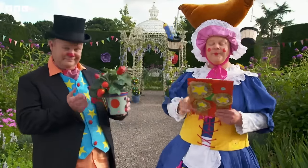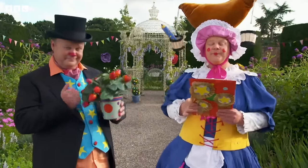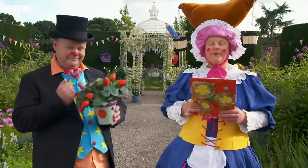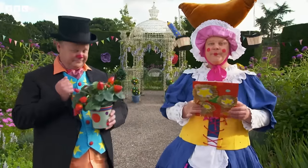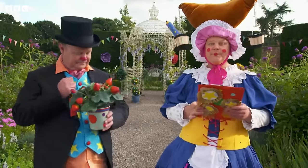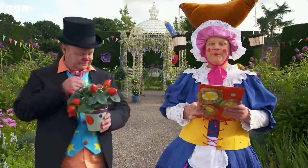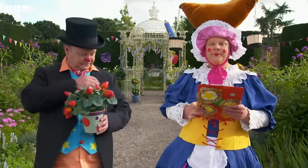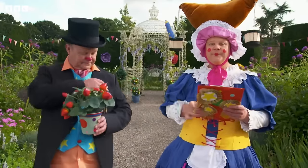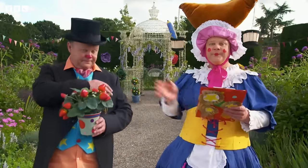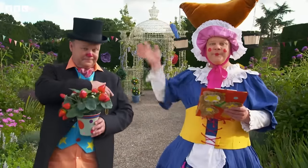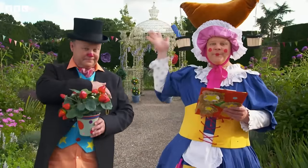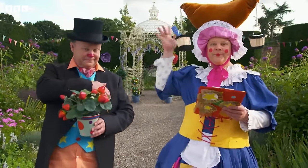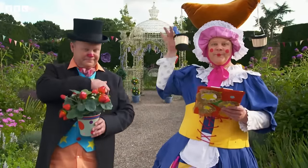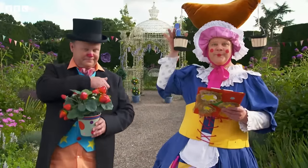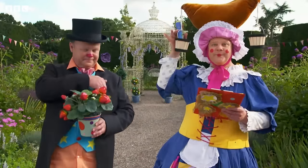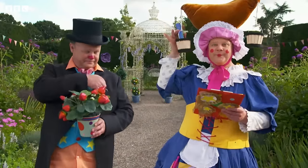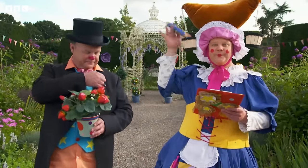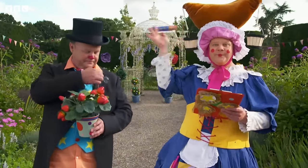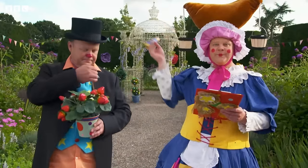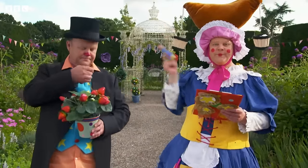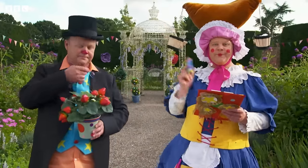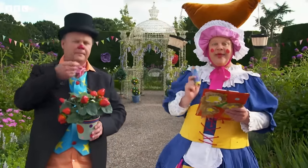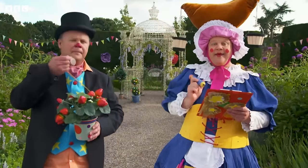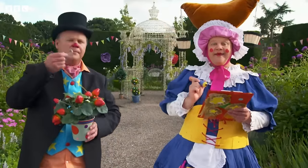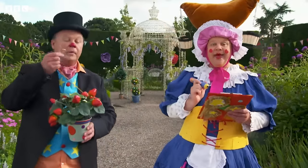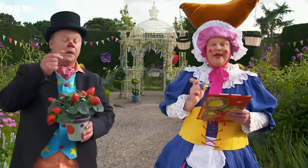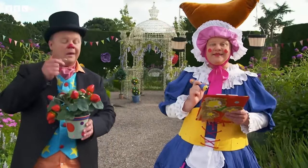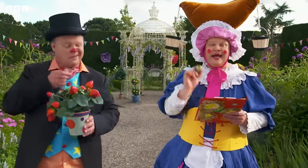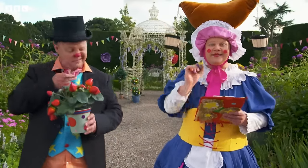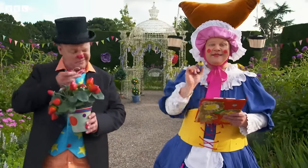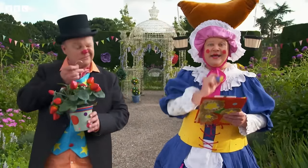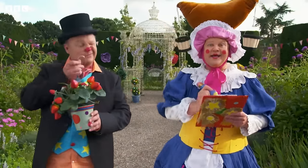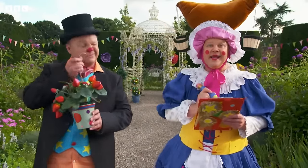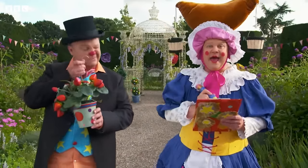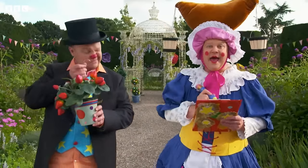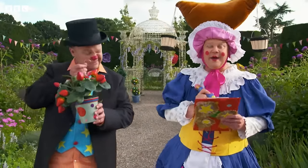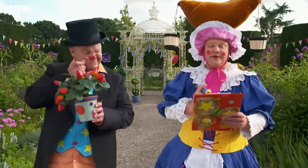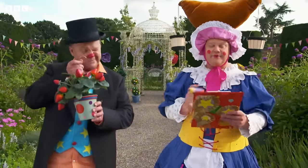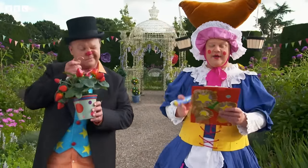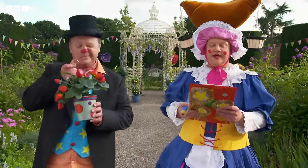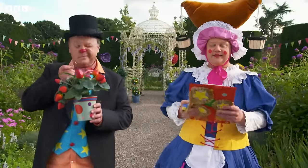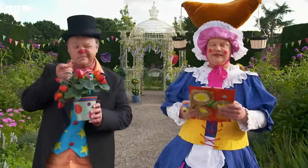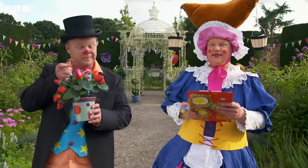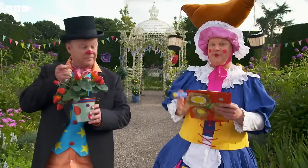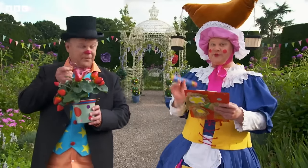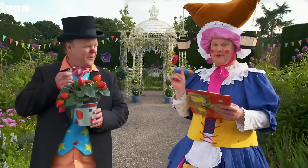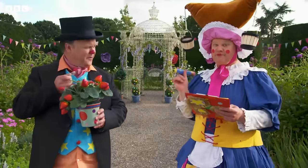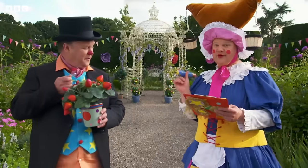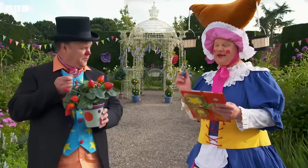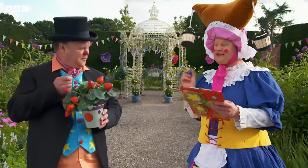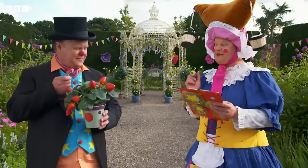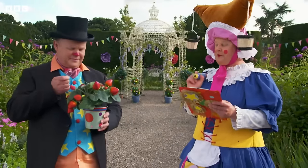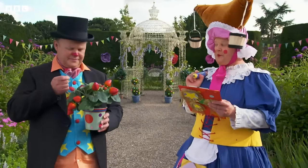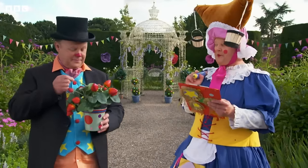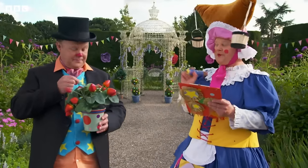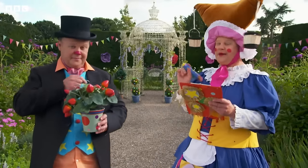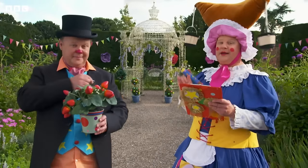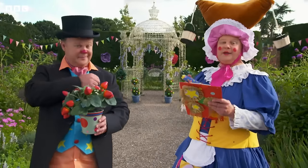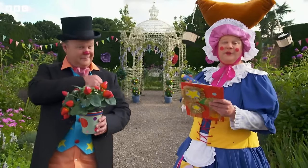the fabulous fruit competition, Aunt Polly? Yes, I certainly am. Right, see who's up first.